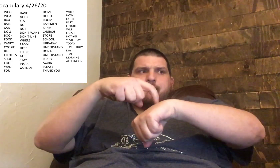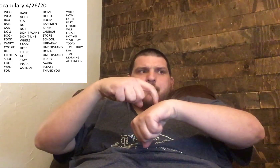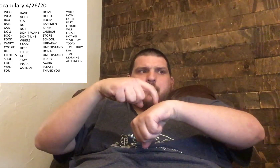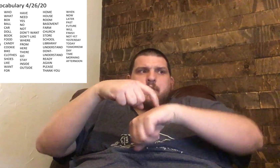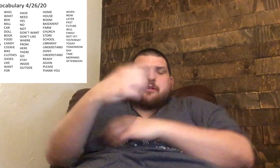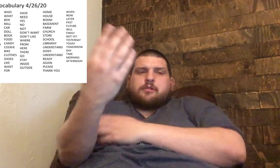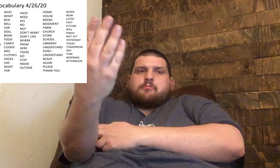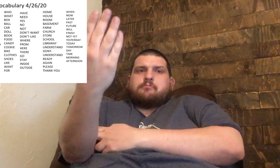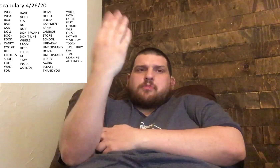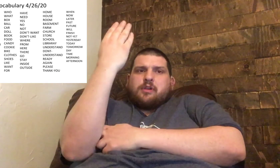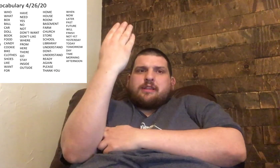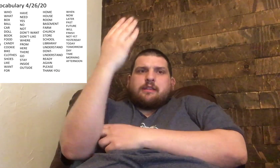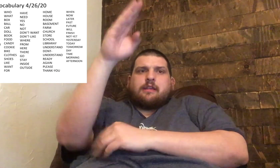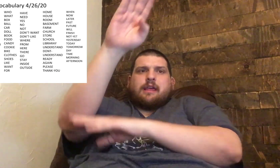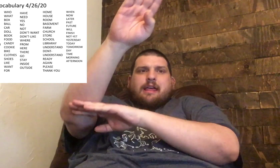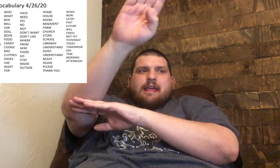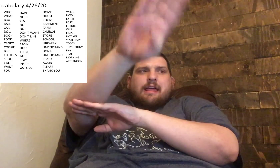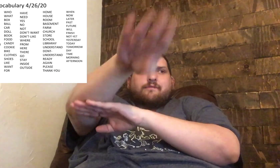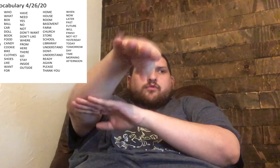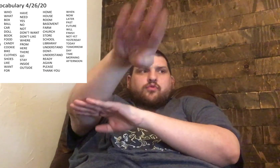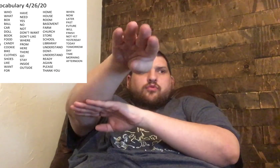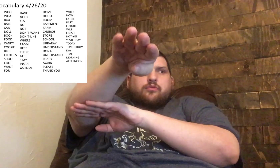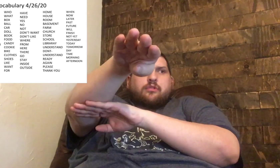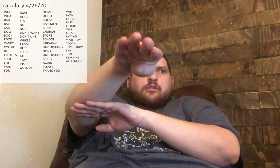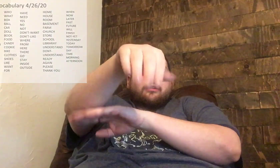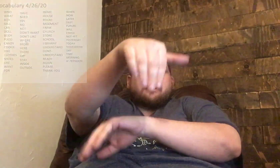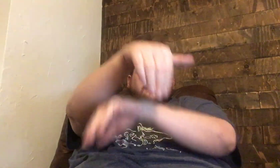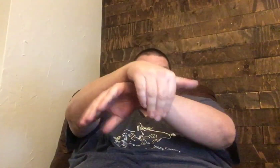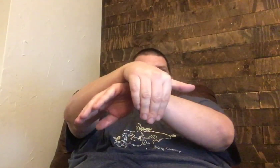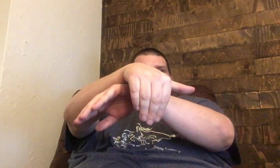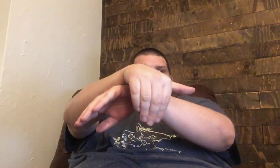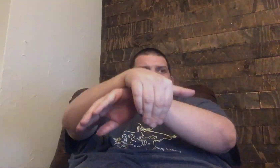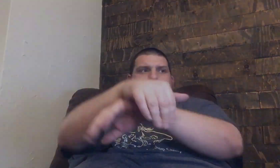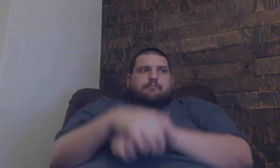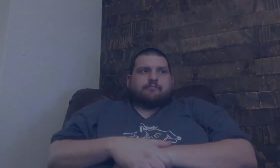time, morning, afternoon, night,